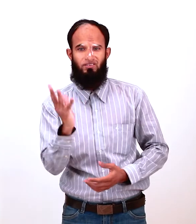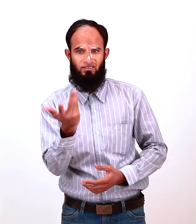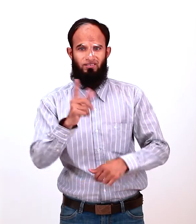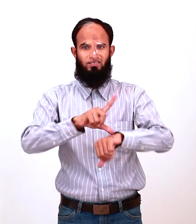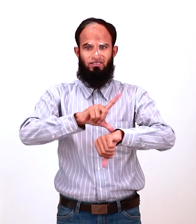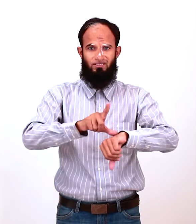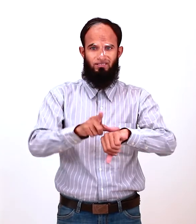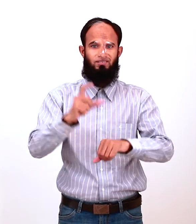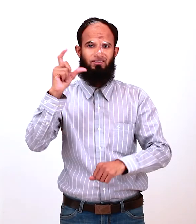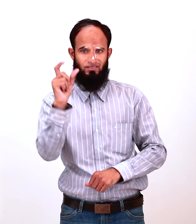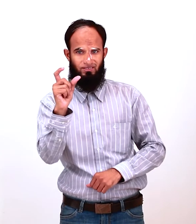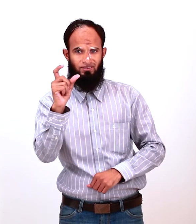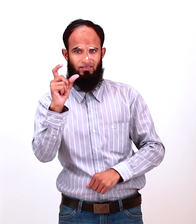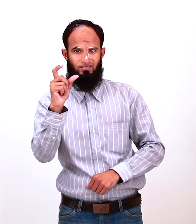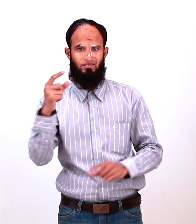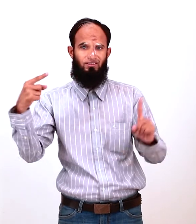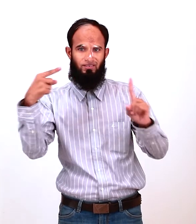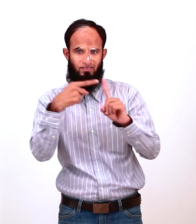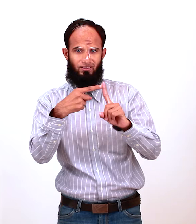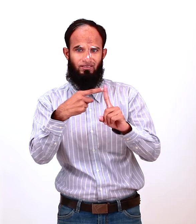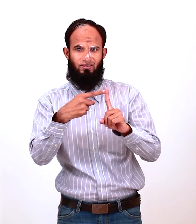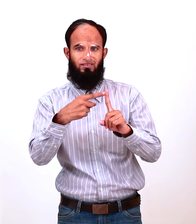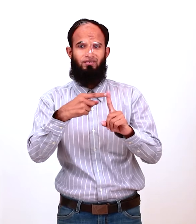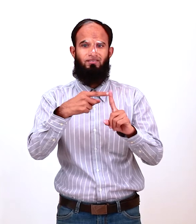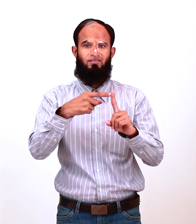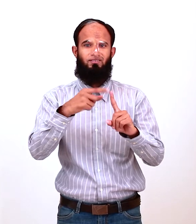And the minute hand is pointed at 12.